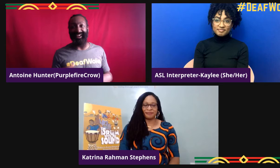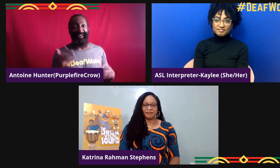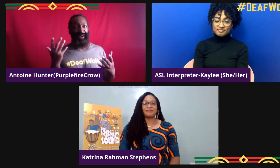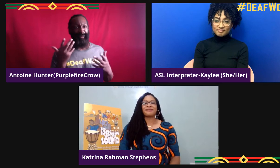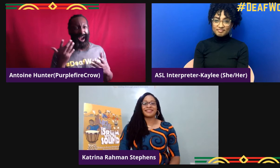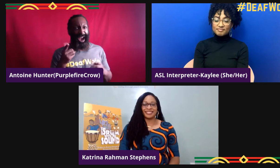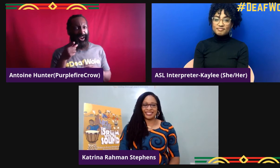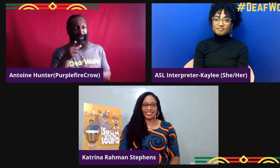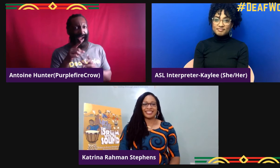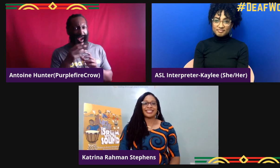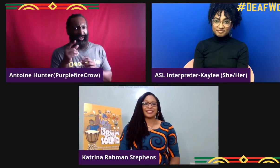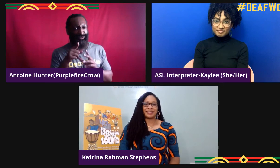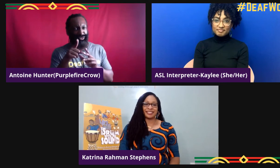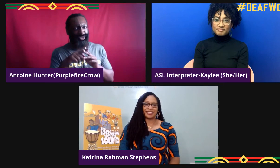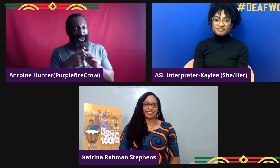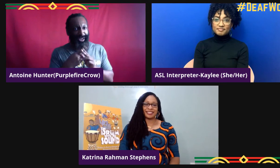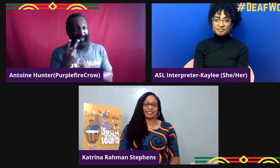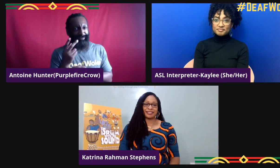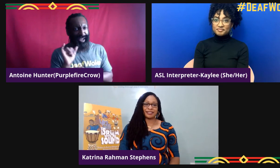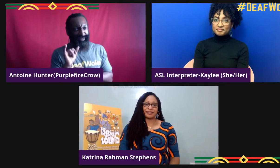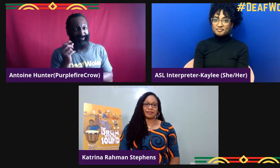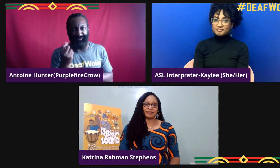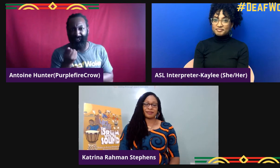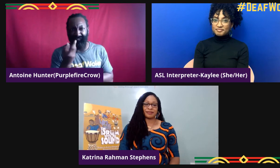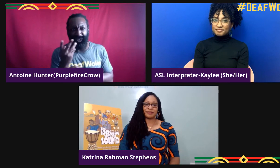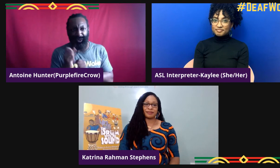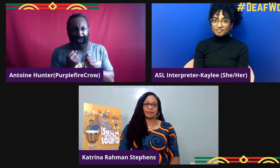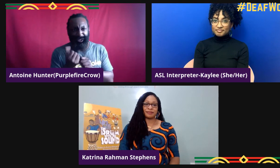Always capture your dream.